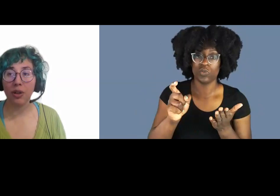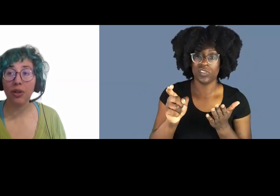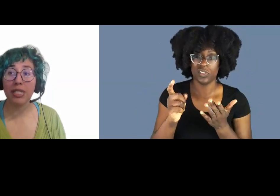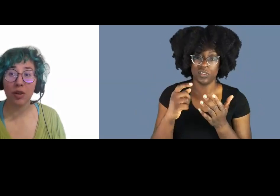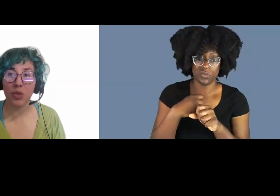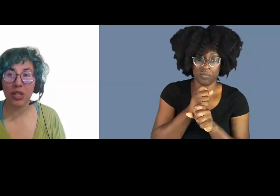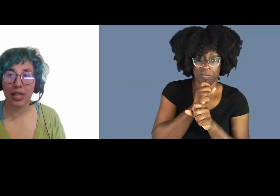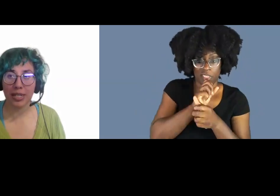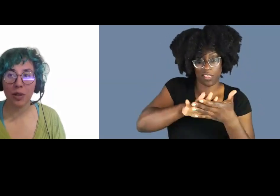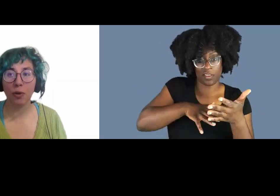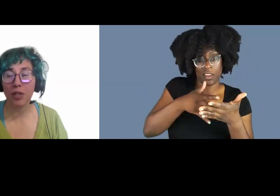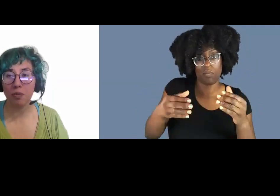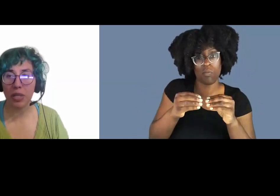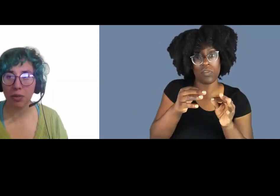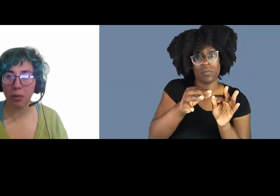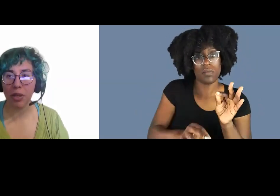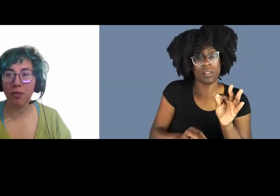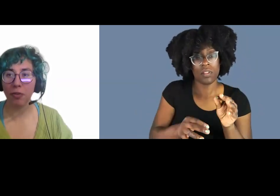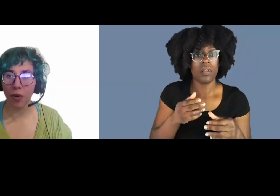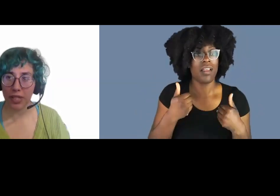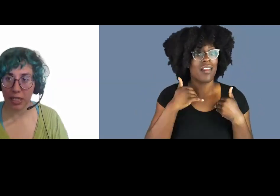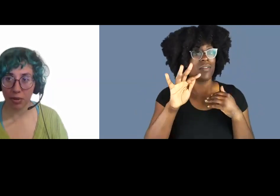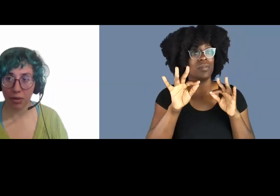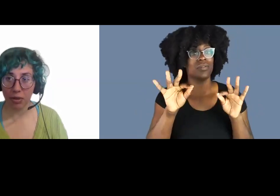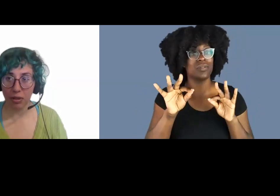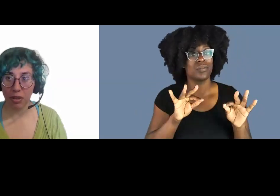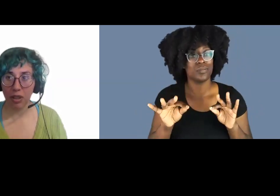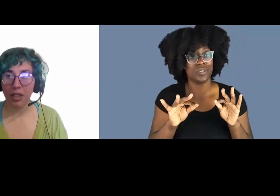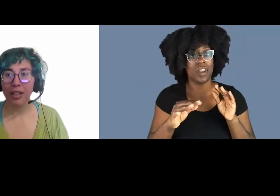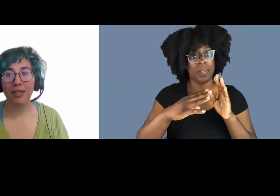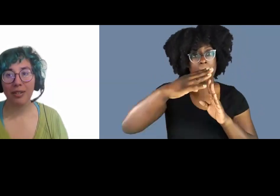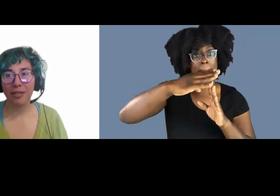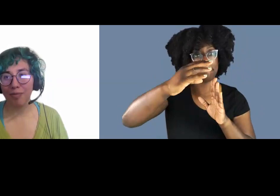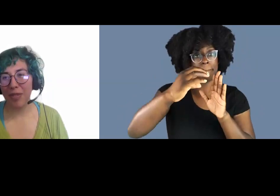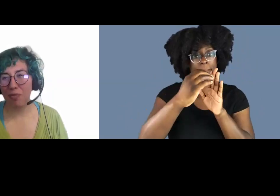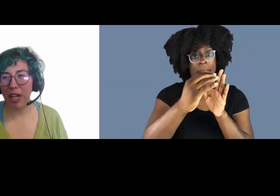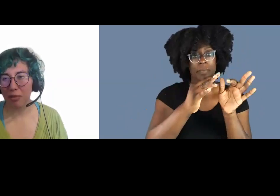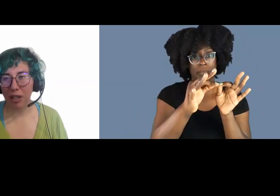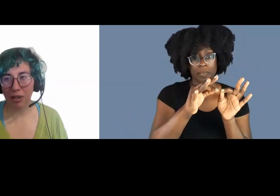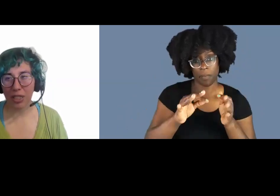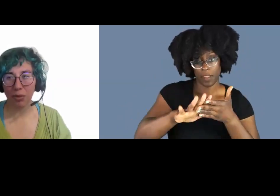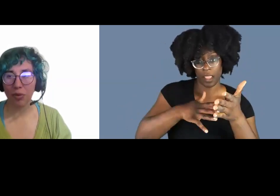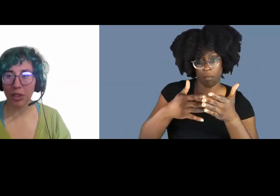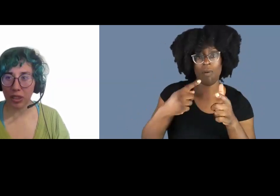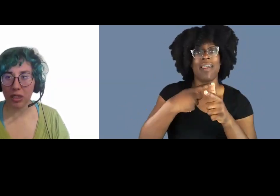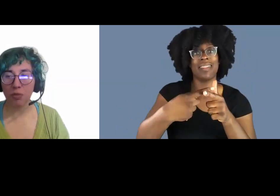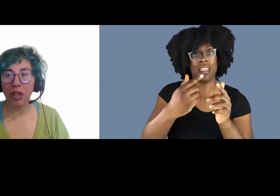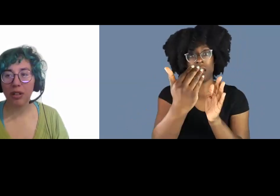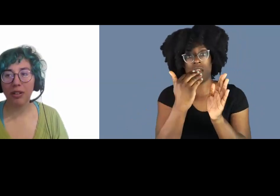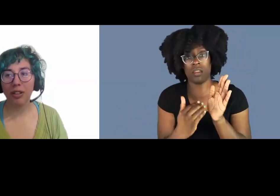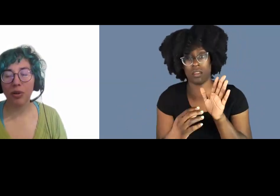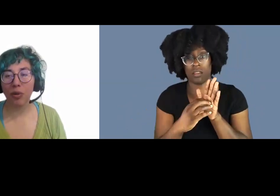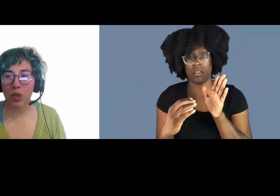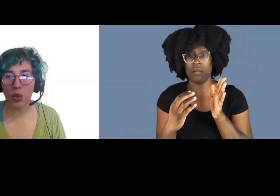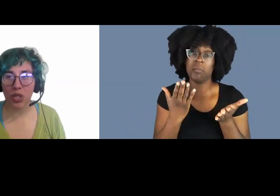make sure that your description is always visible before the table, It might make your table redundant,